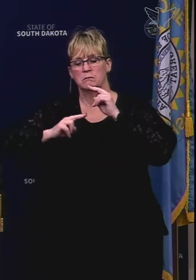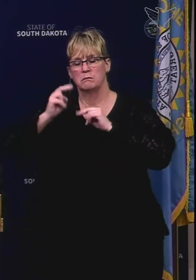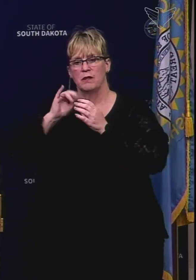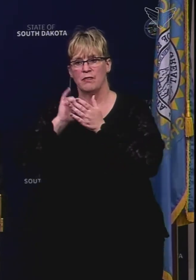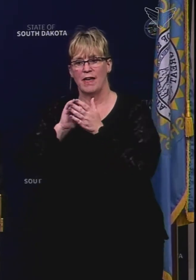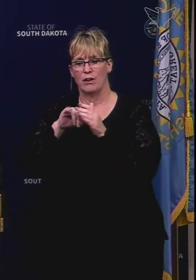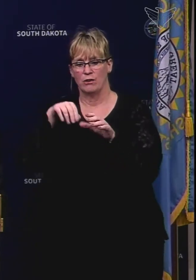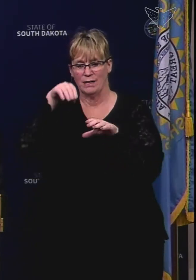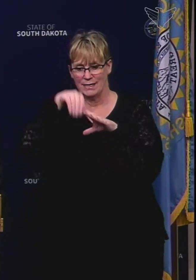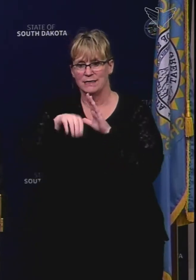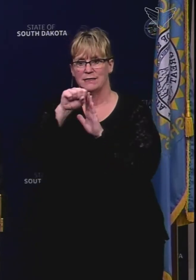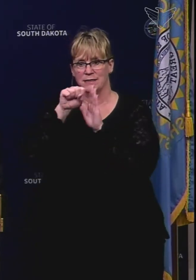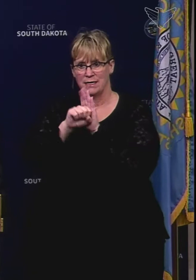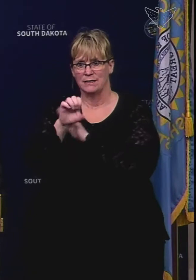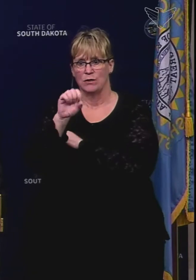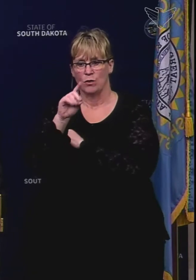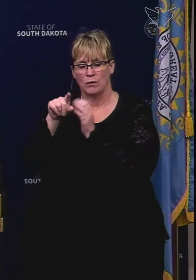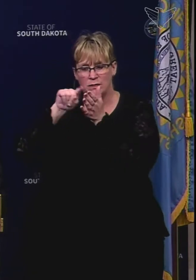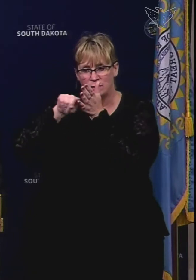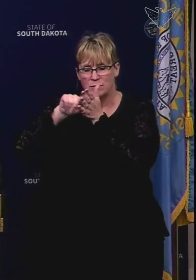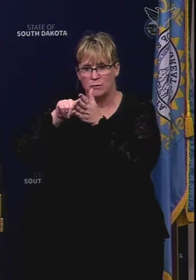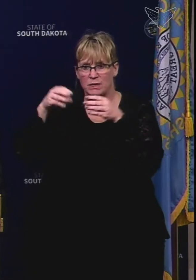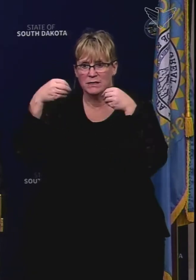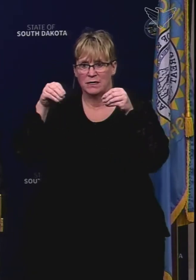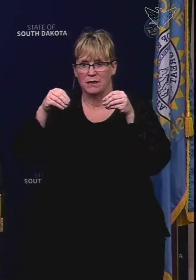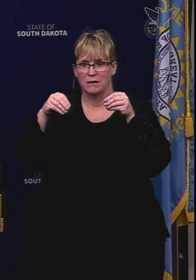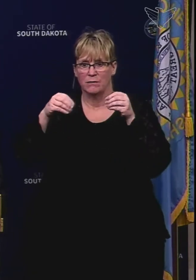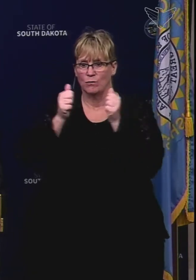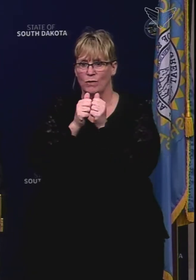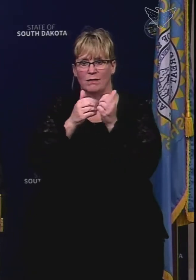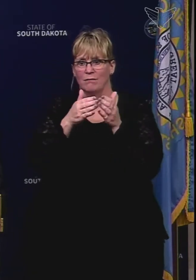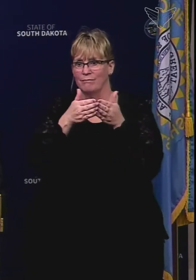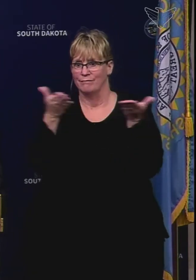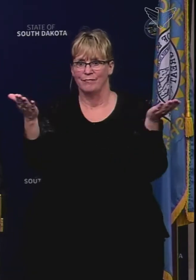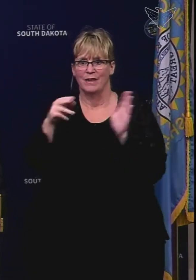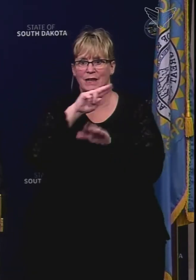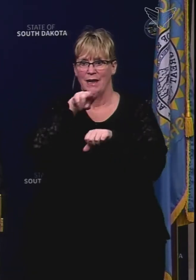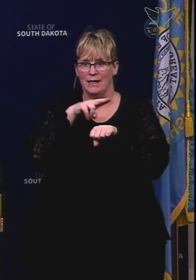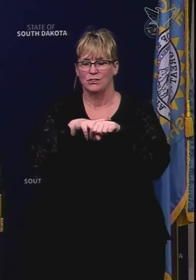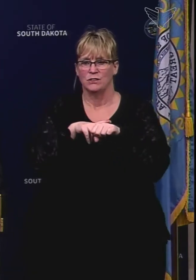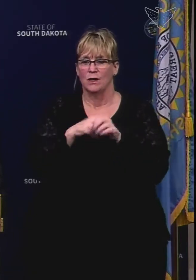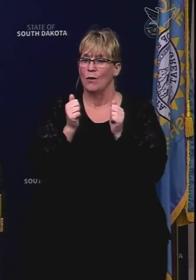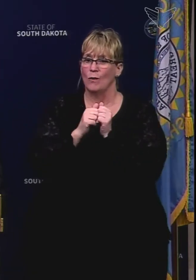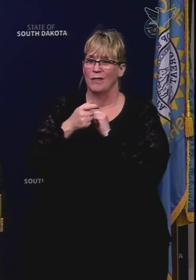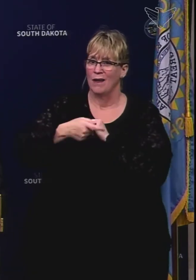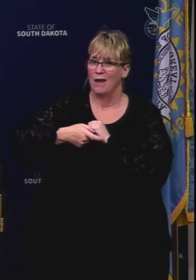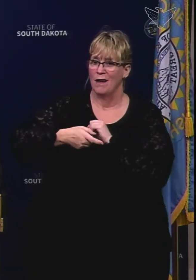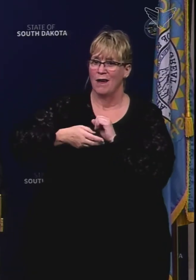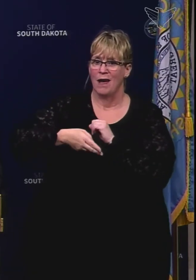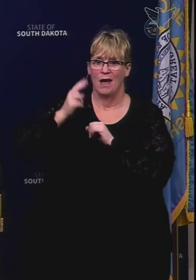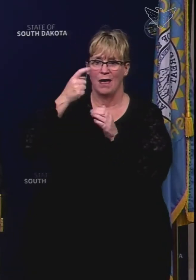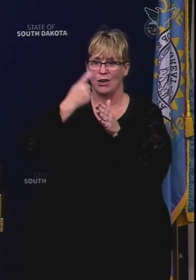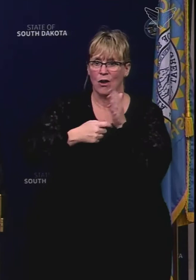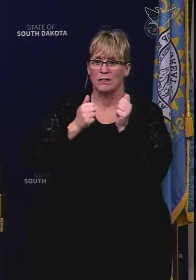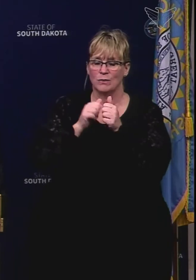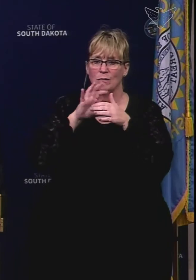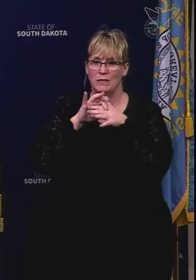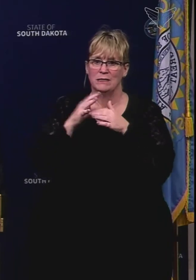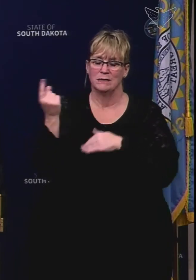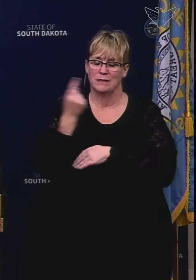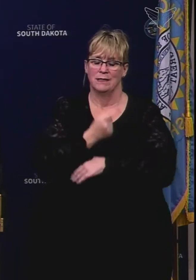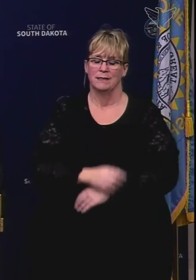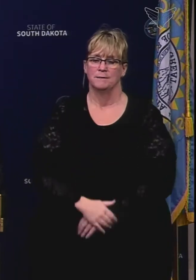that are state inspected to be marketed nationwide, especially in light of the high costs we're seeing in the meat industry today.